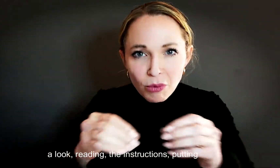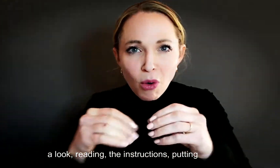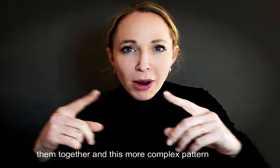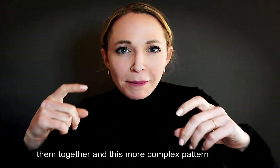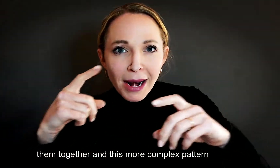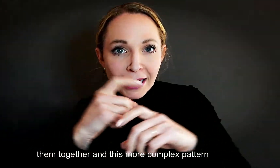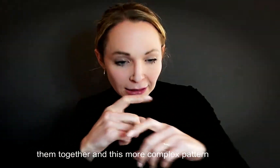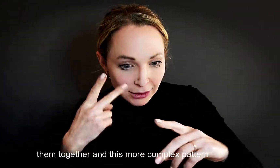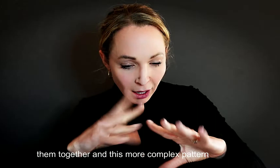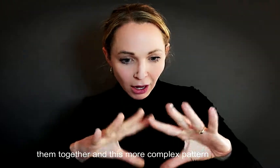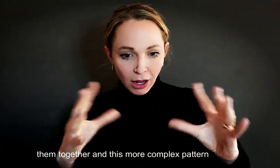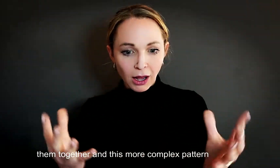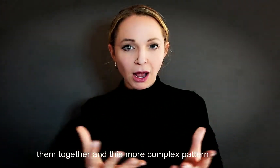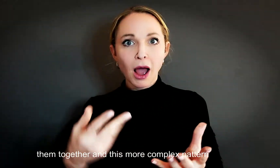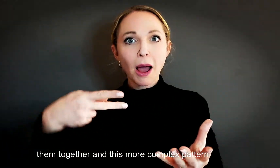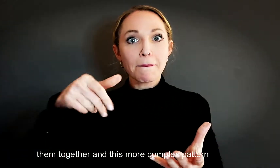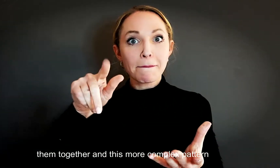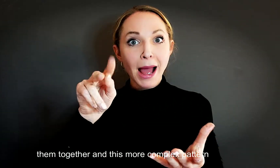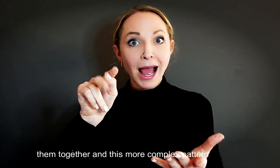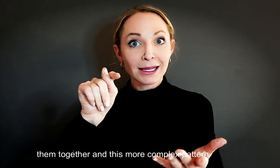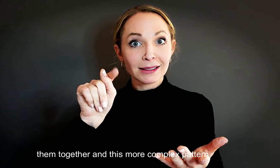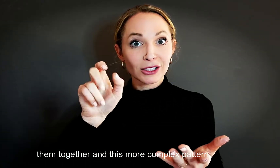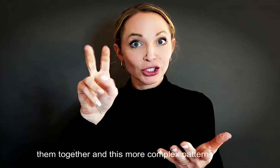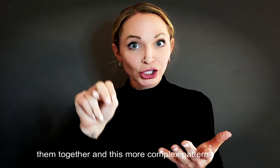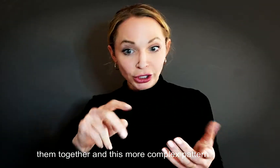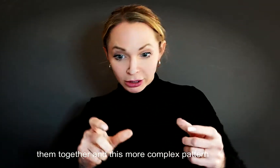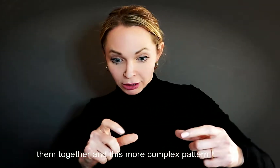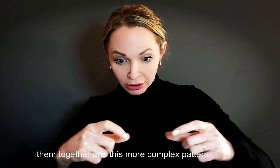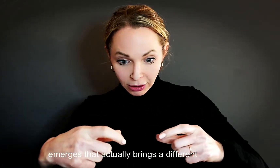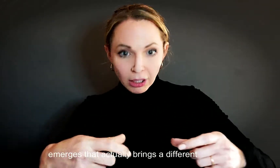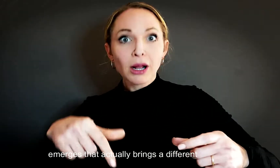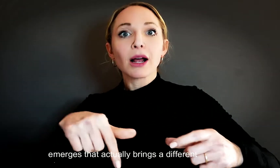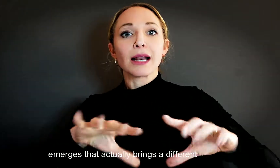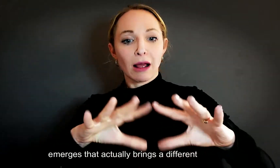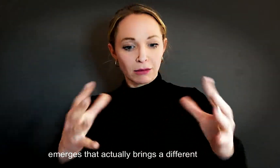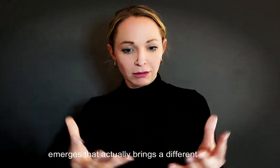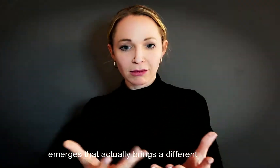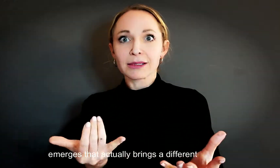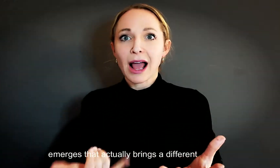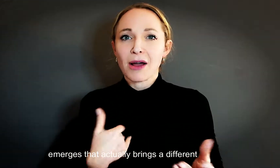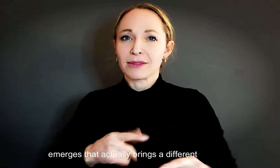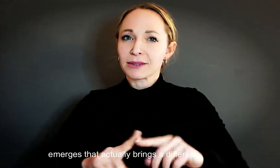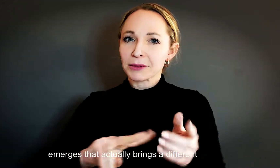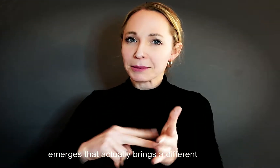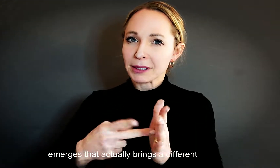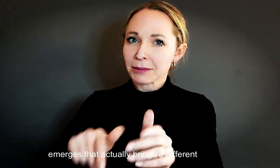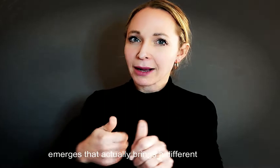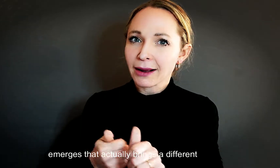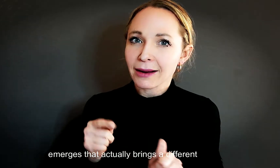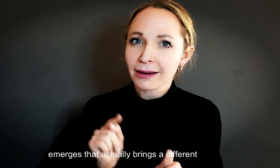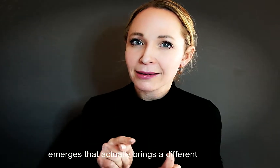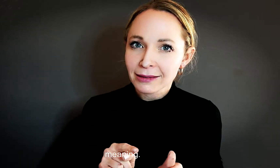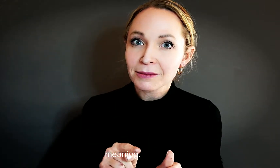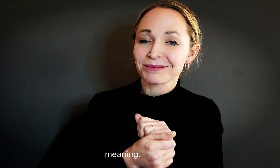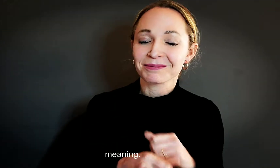them together, and this more complex pattern emerges that actually brings a different meaning.